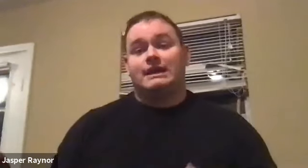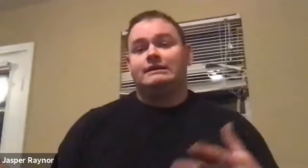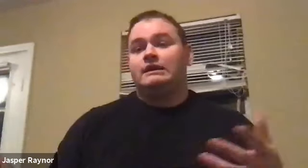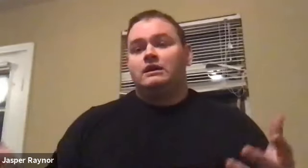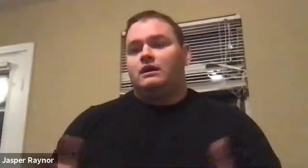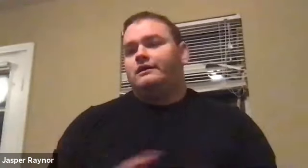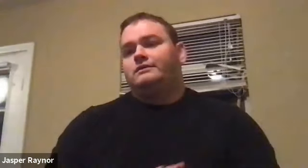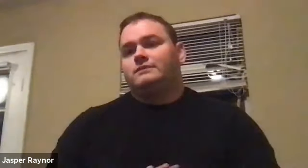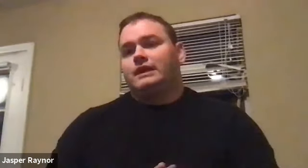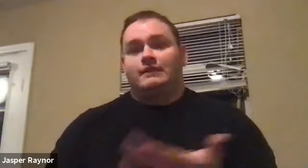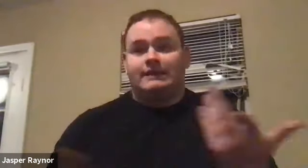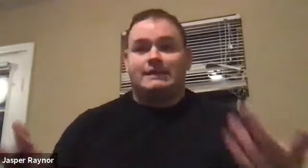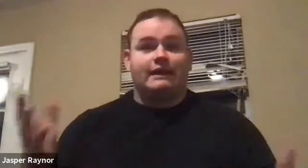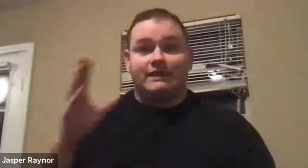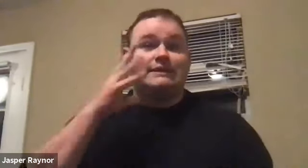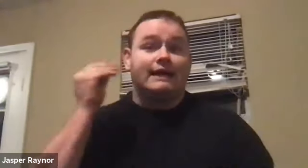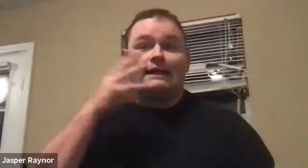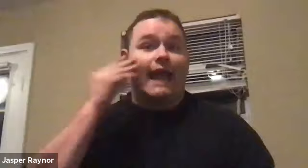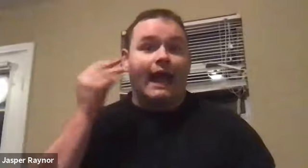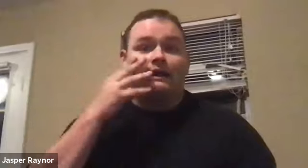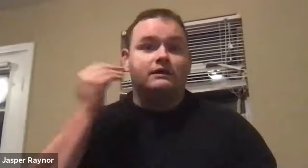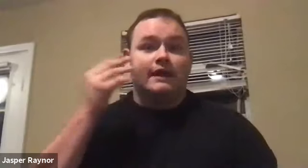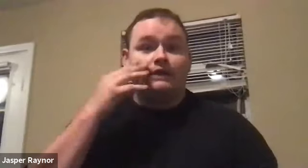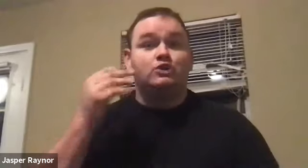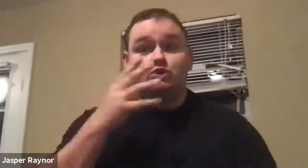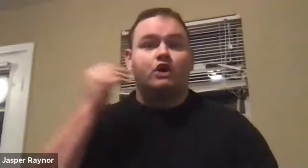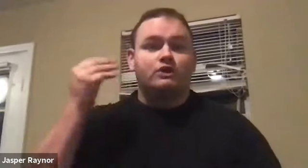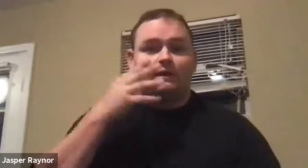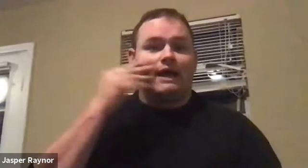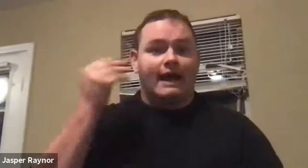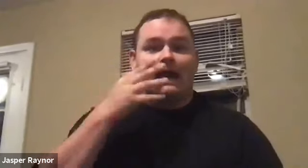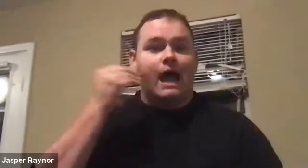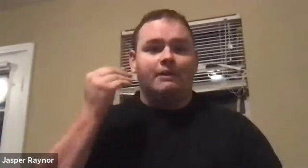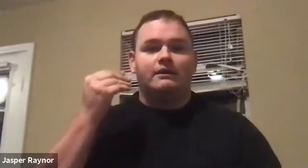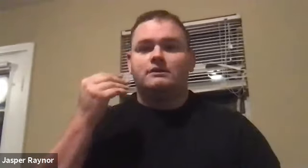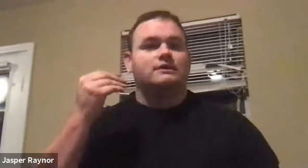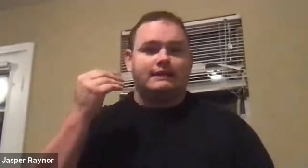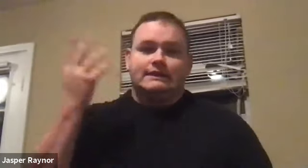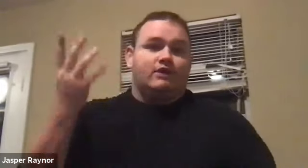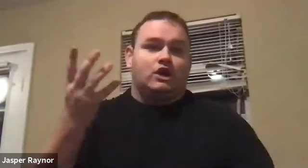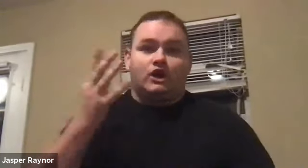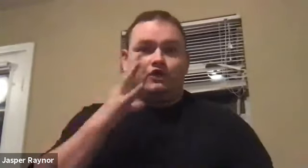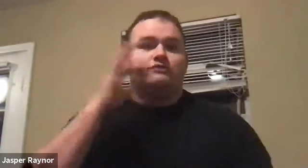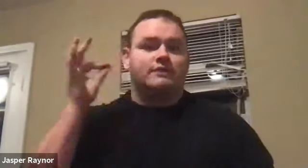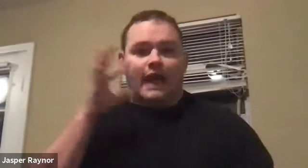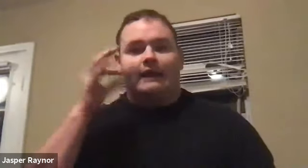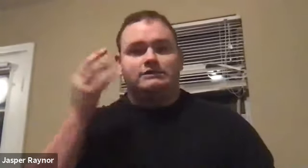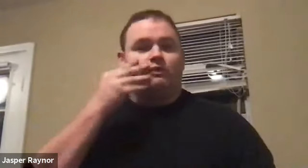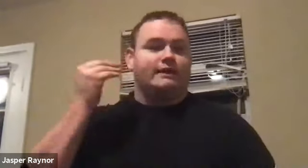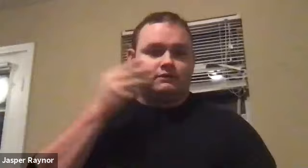signs, like I said, if he's signing cat and you start doing that out of habit, he's never going to learn cat. He's going to think,